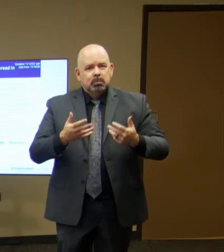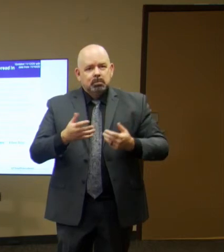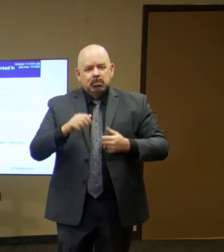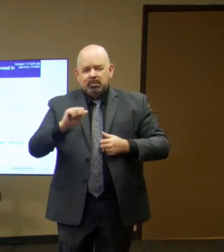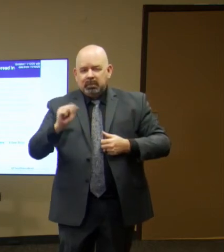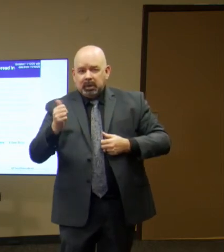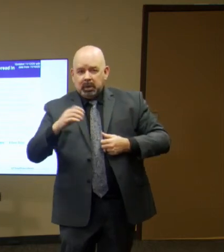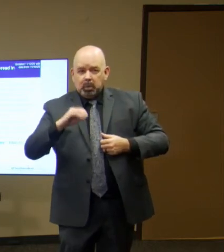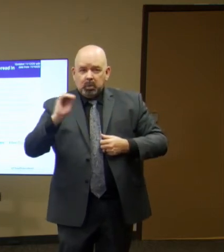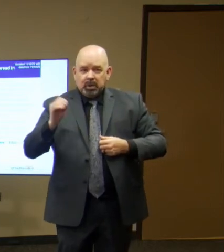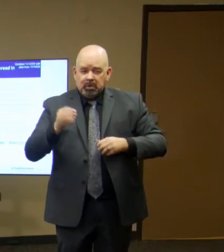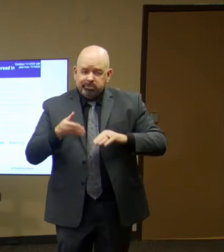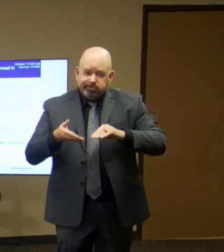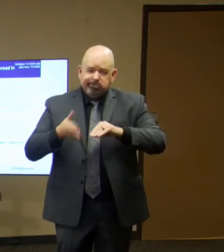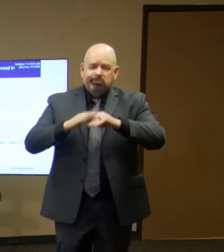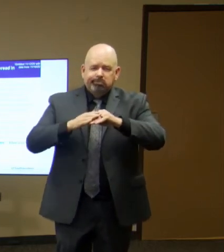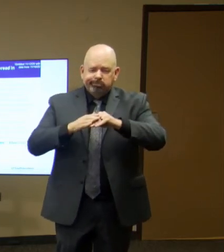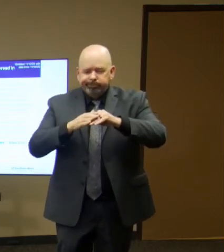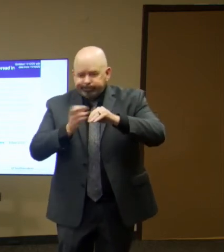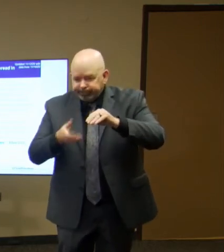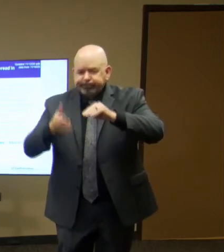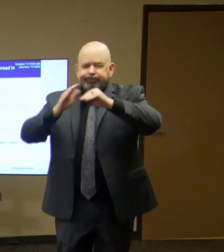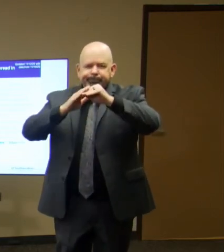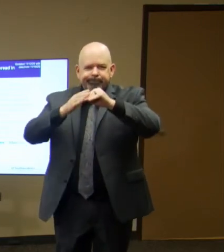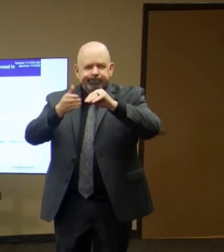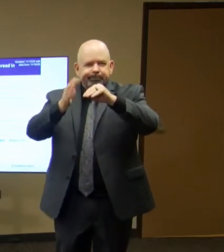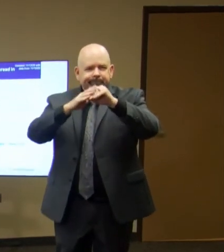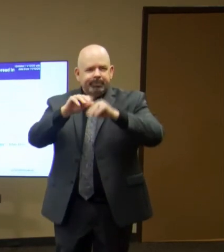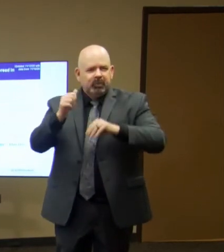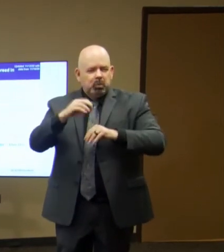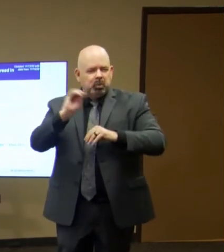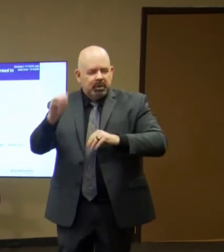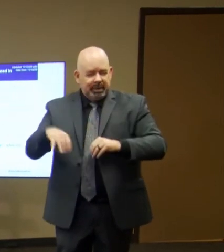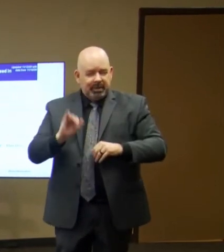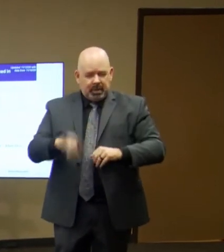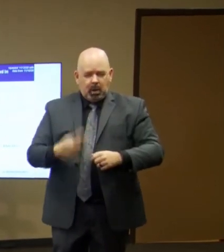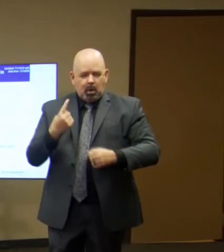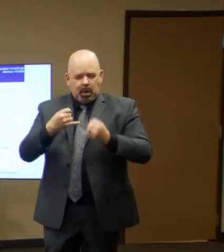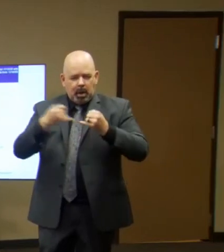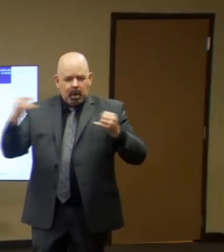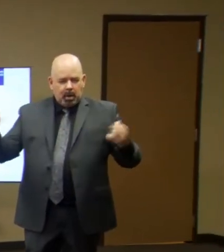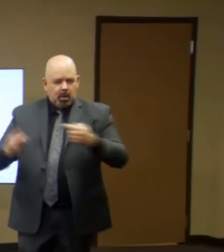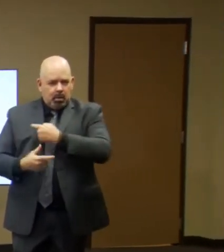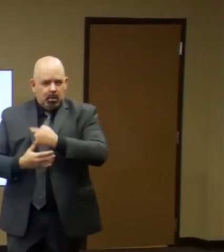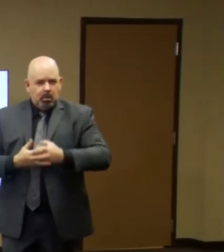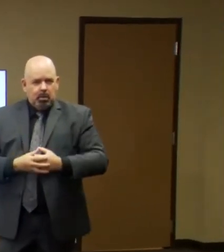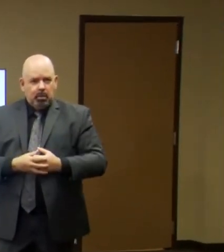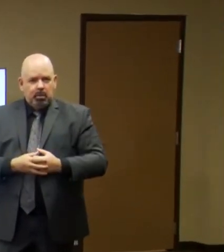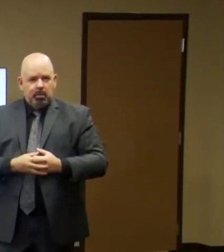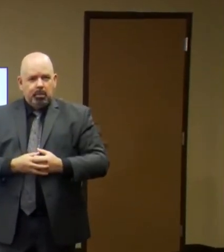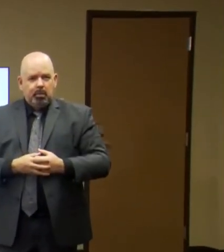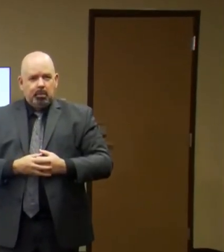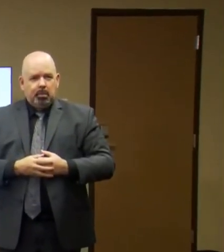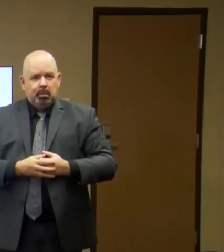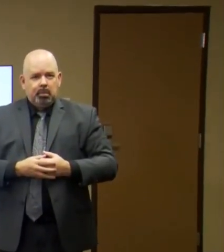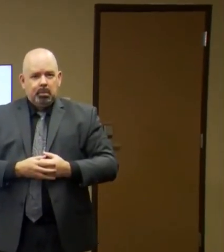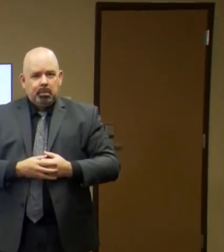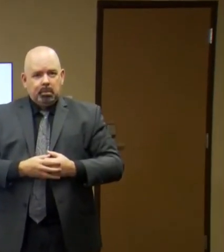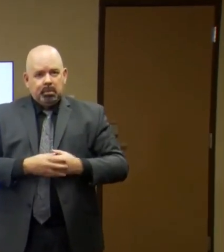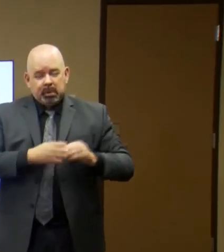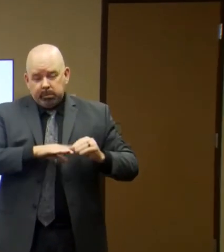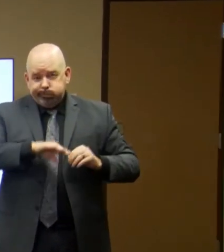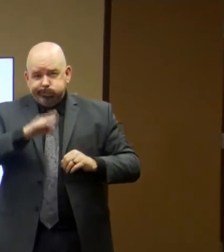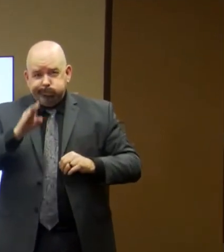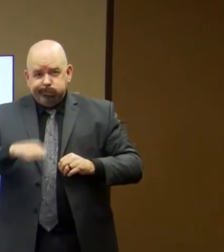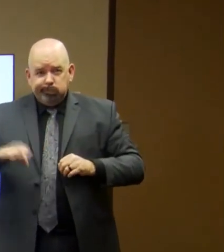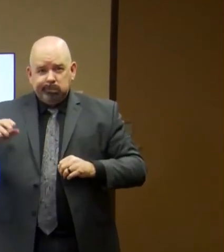week. See where these lines are going as compared to, and I may lose sound here, these are your average daily